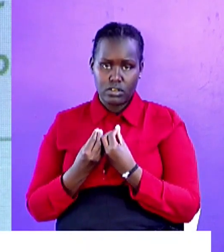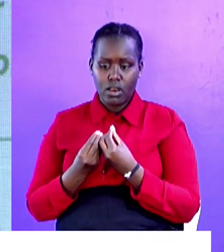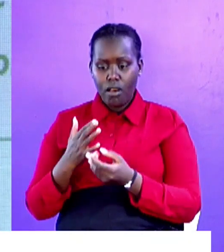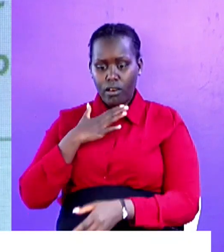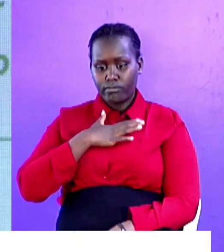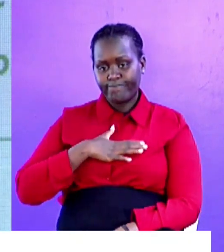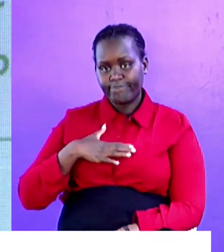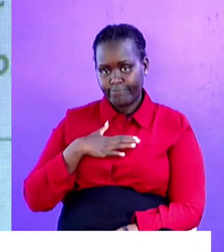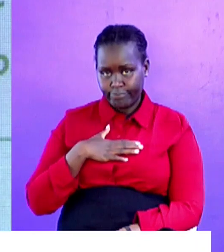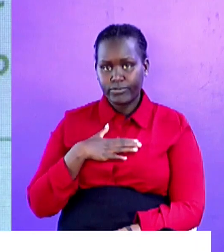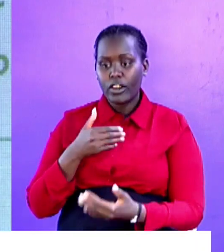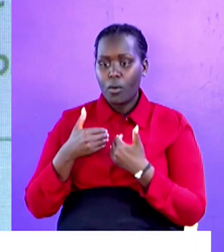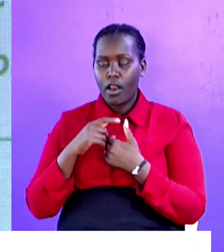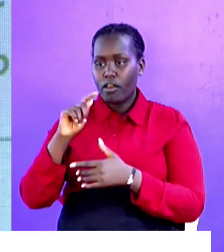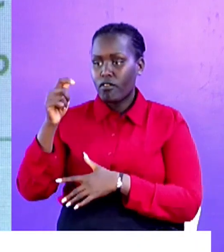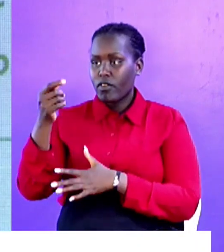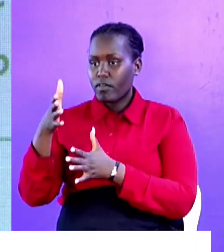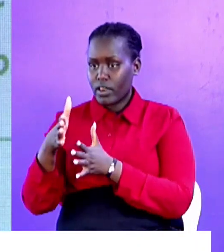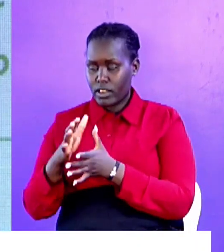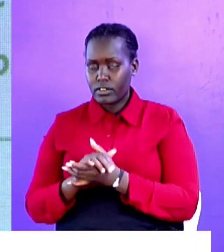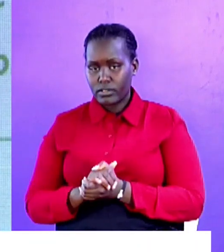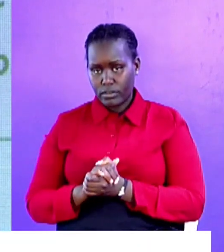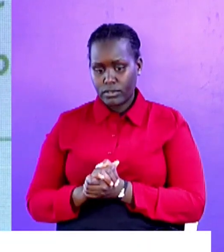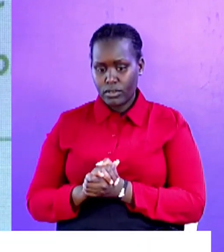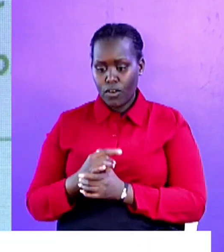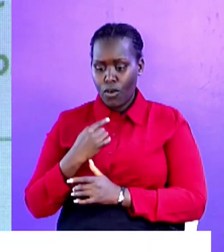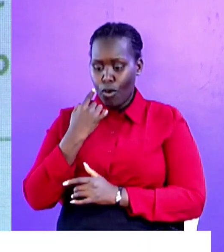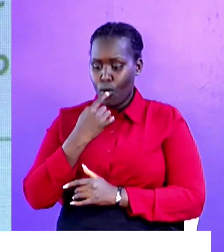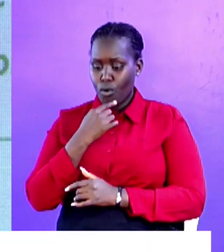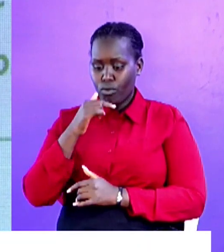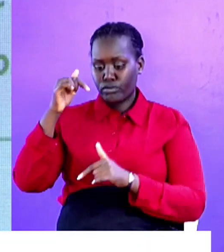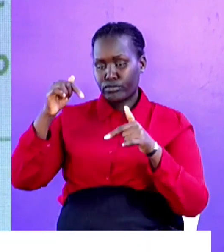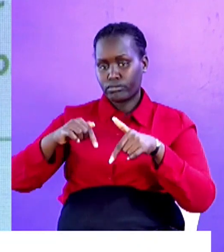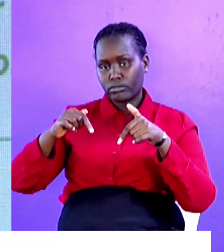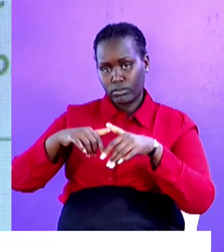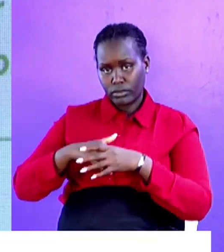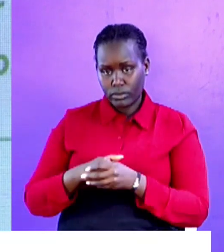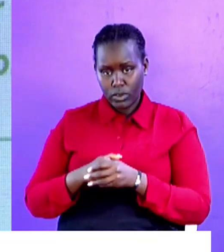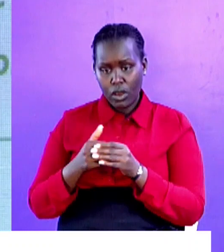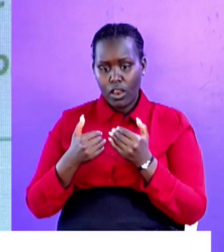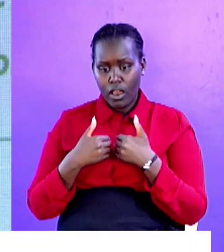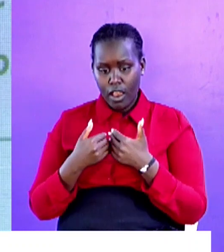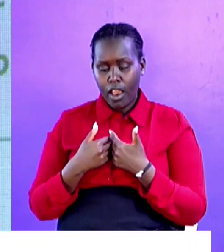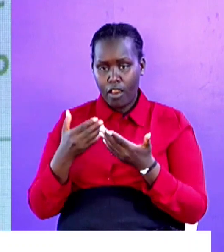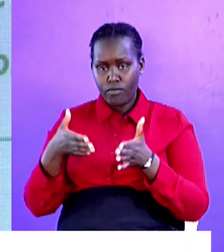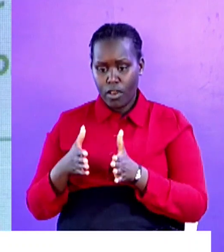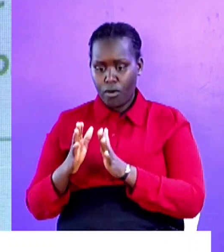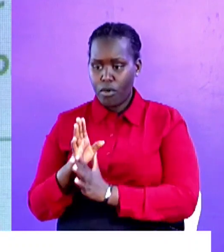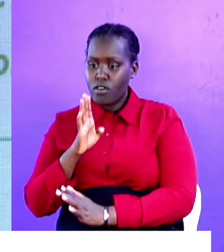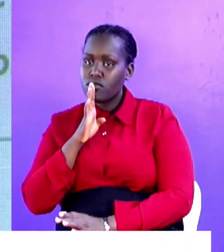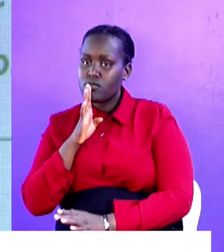Please, there are Kenyans who today have a mechanism for them to borrow